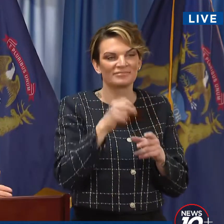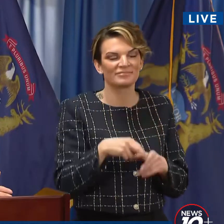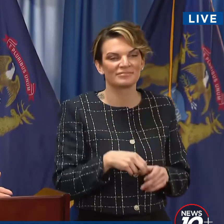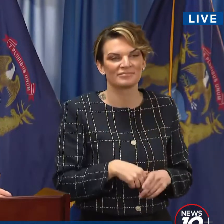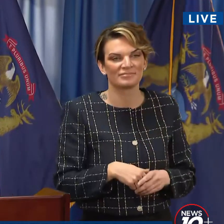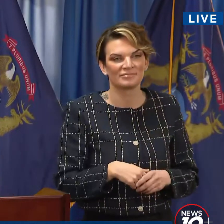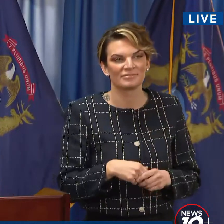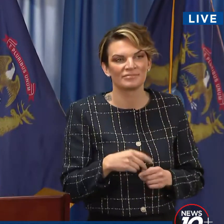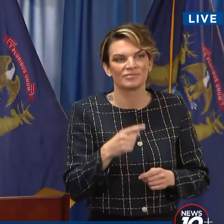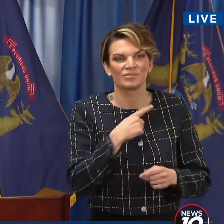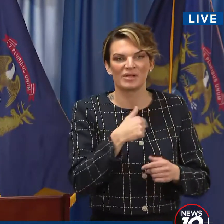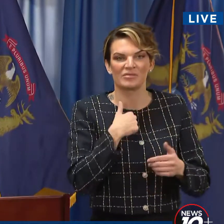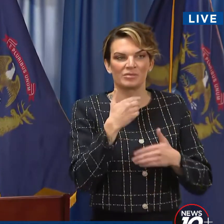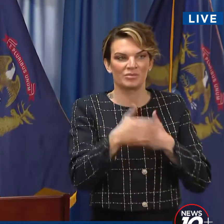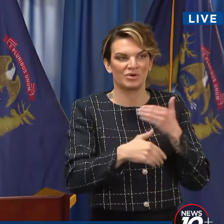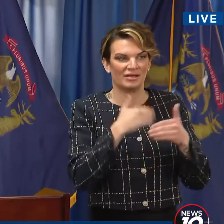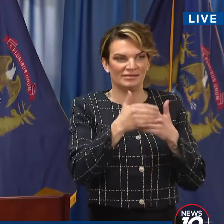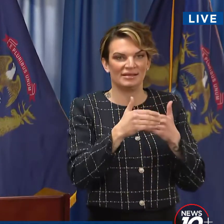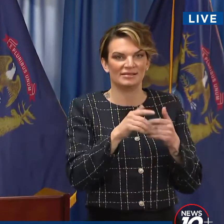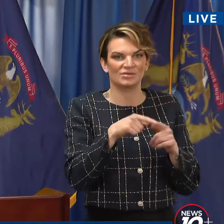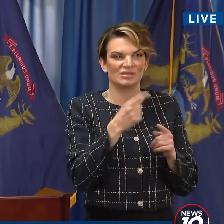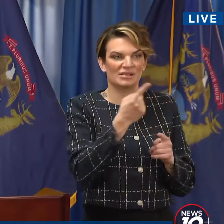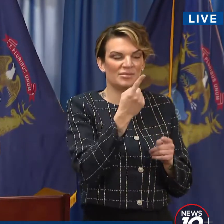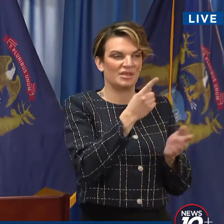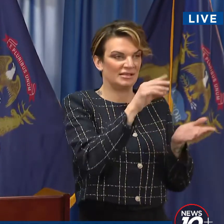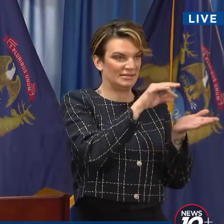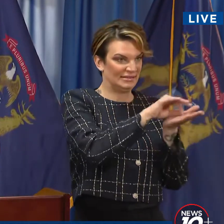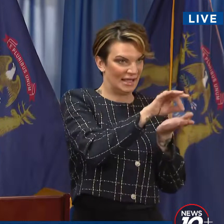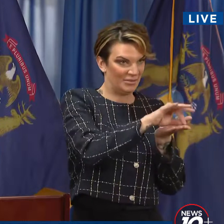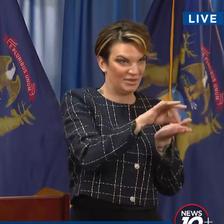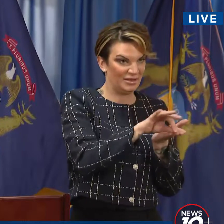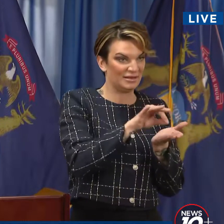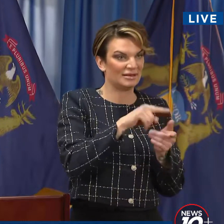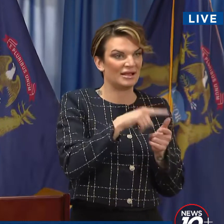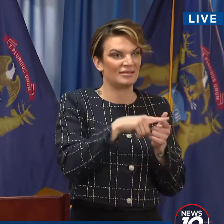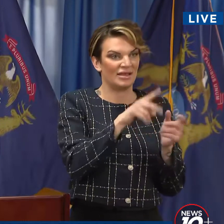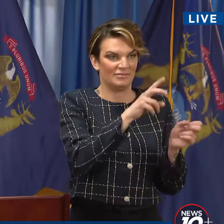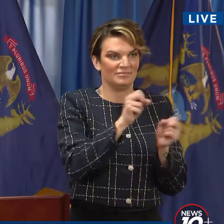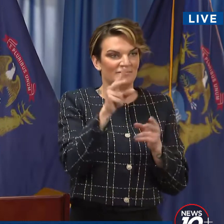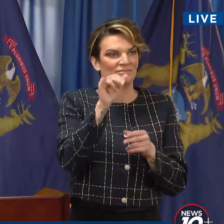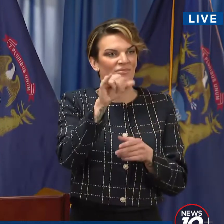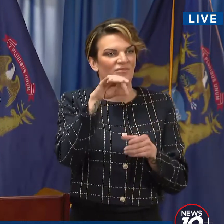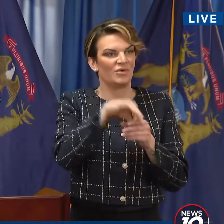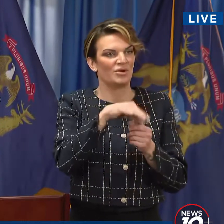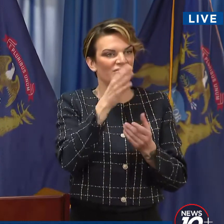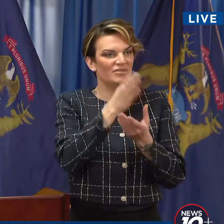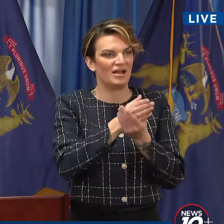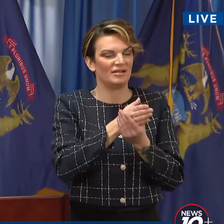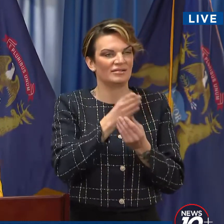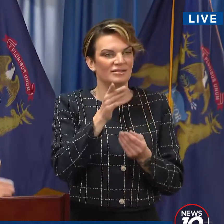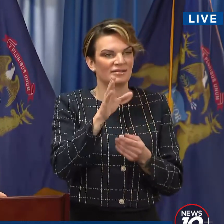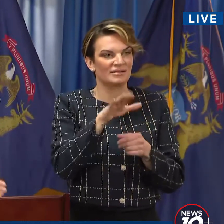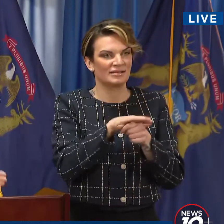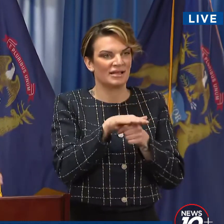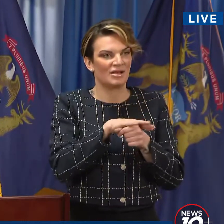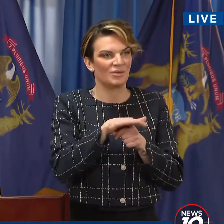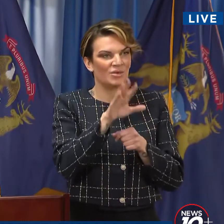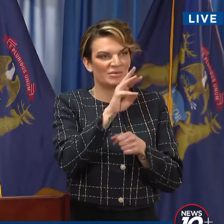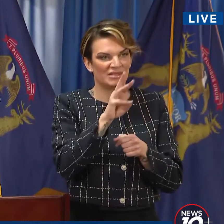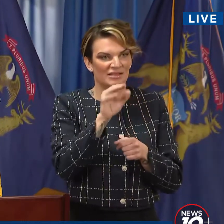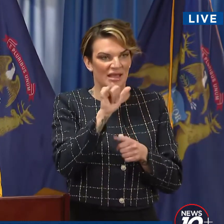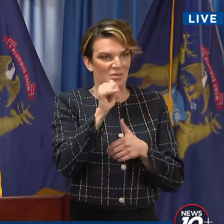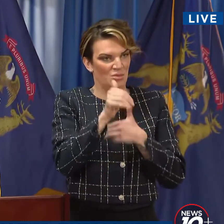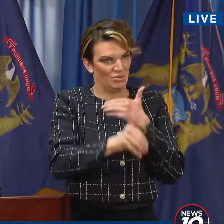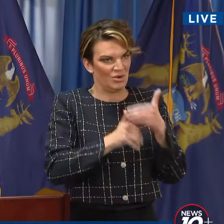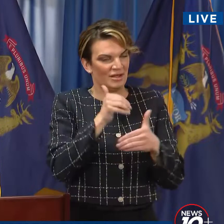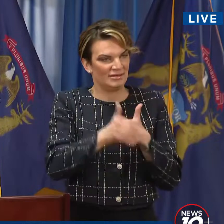there's a process between when something's tabulated to when it gets posted either in the voter file or at the county's website, and that time, that